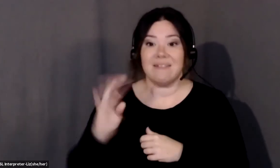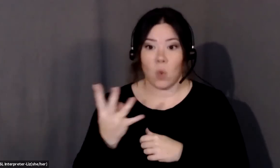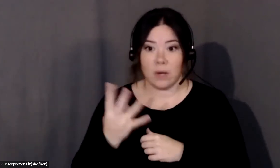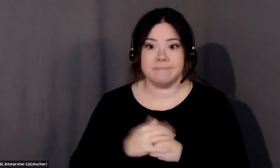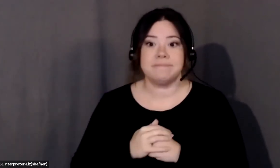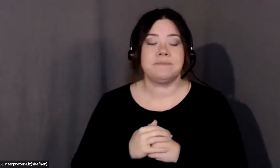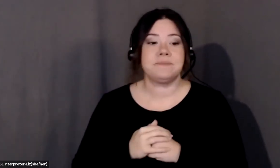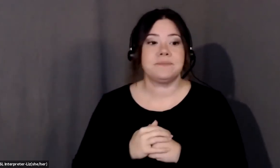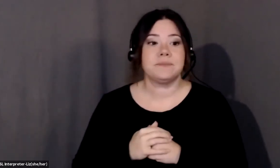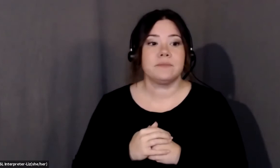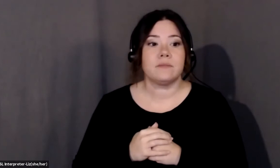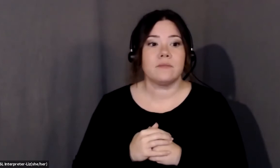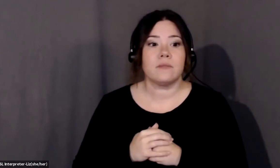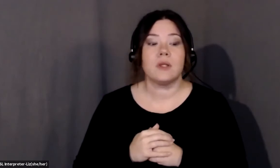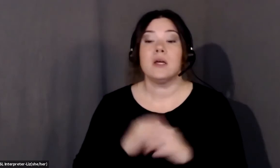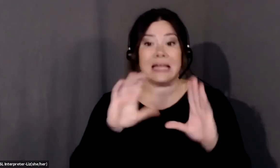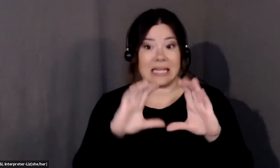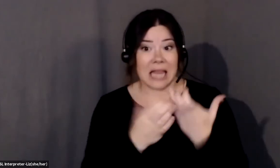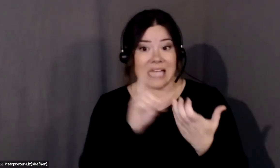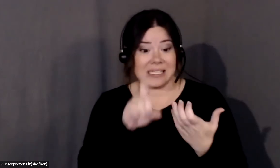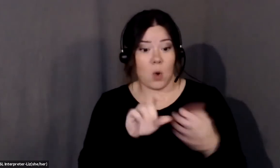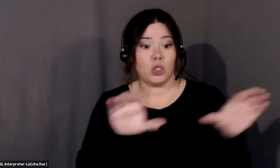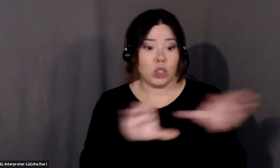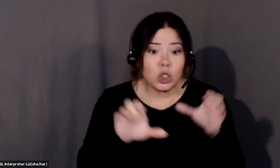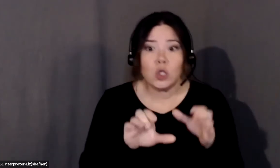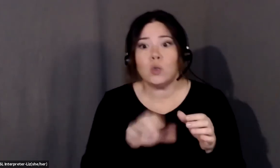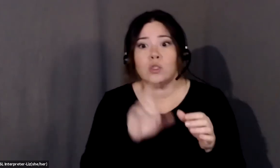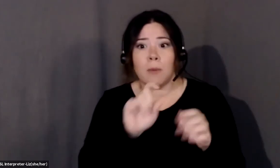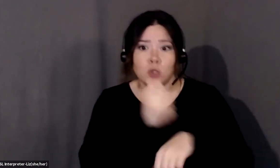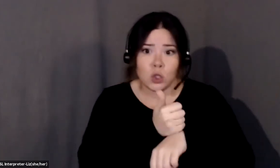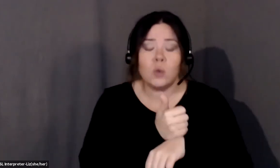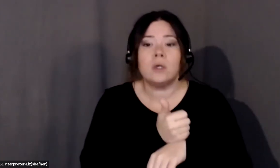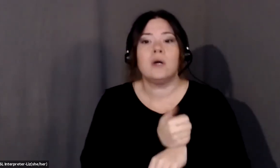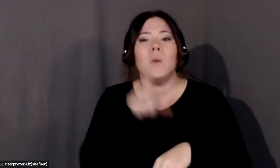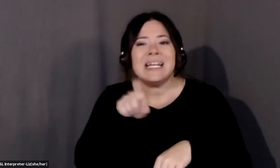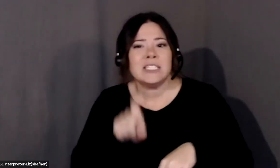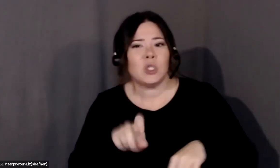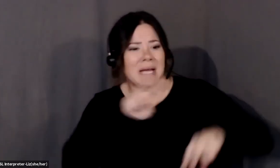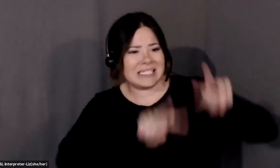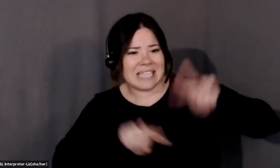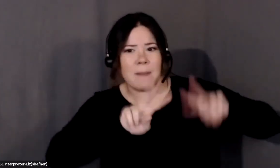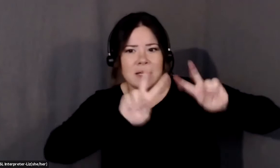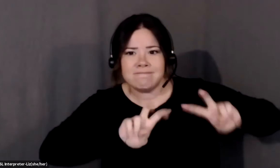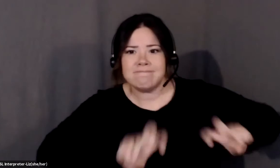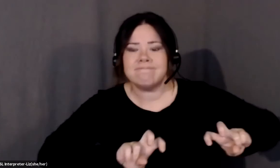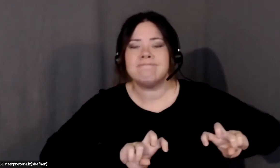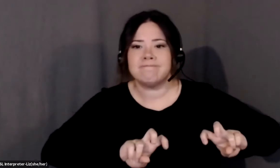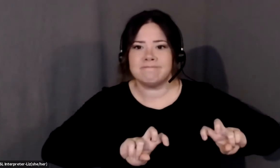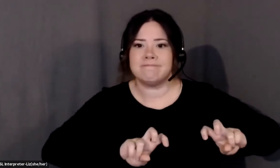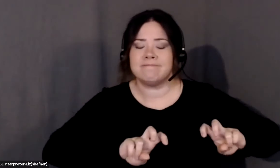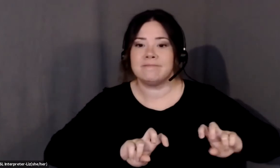What the class is designed to do and measure should be carefully examined. What knowledge is the